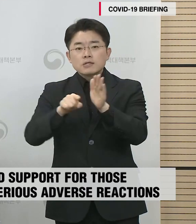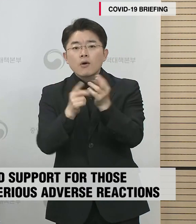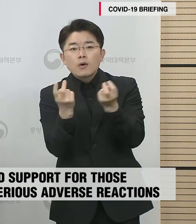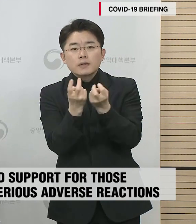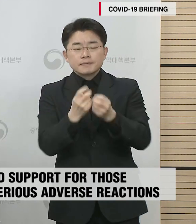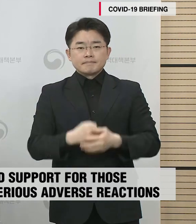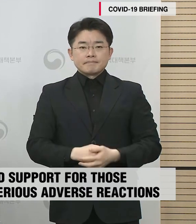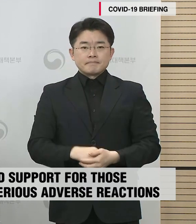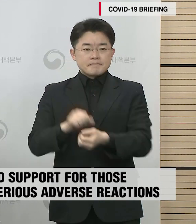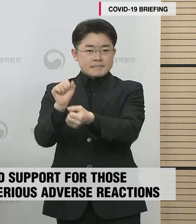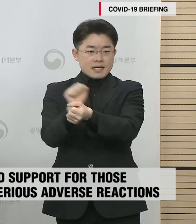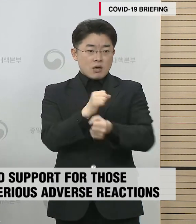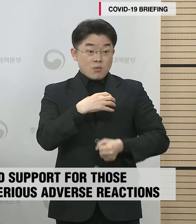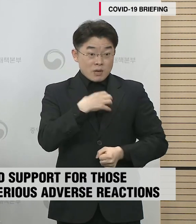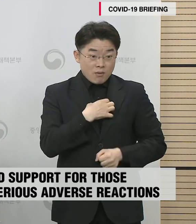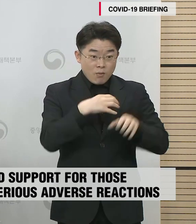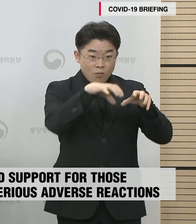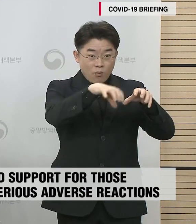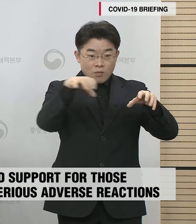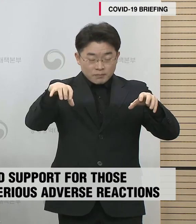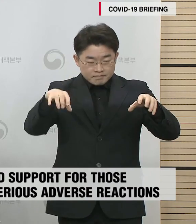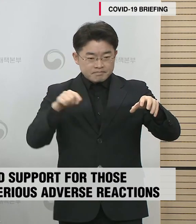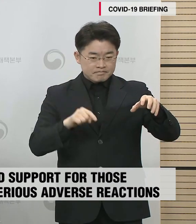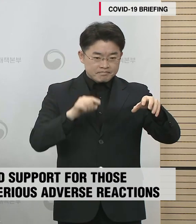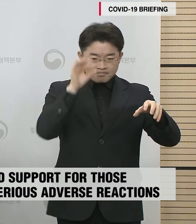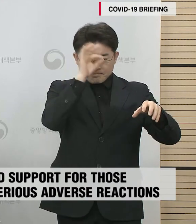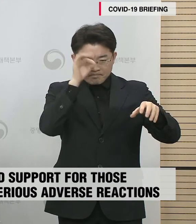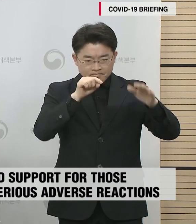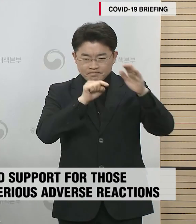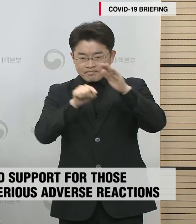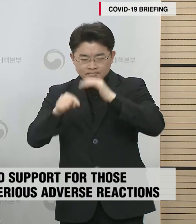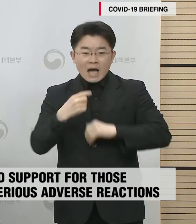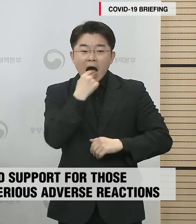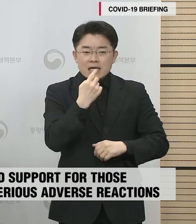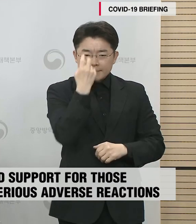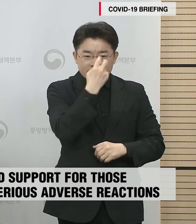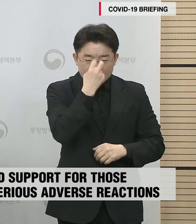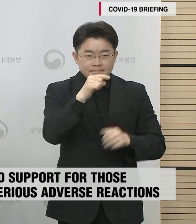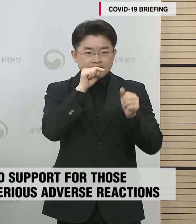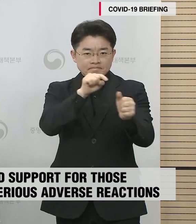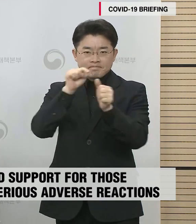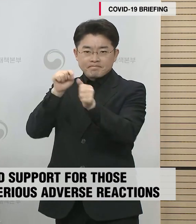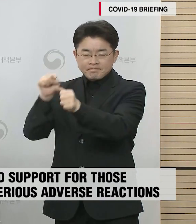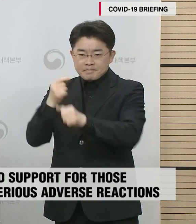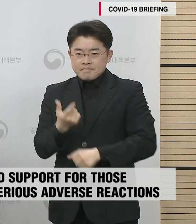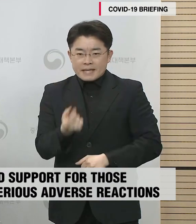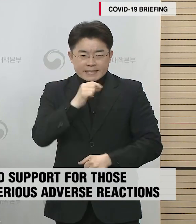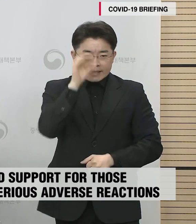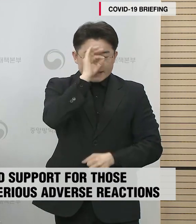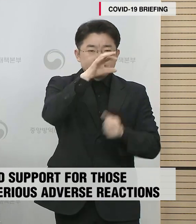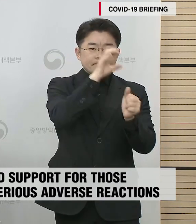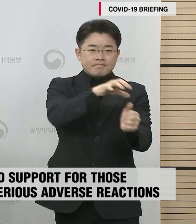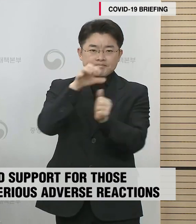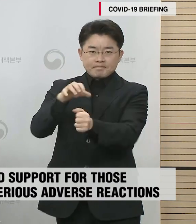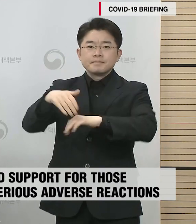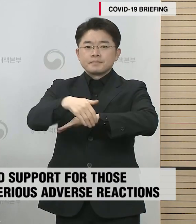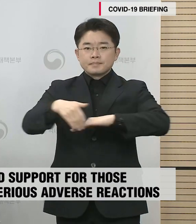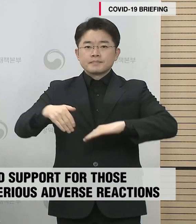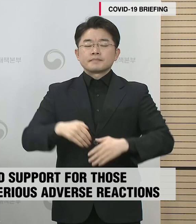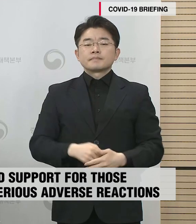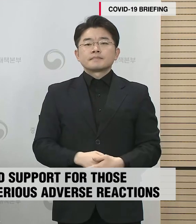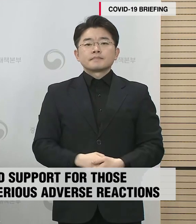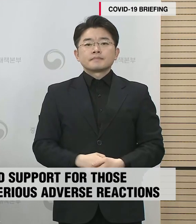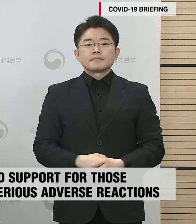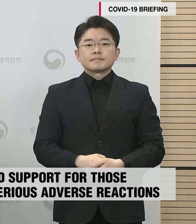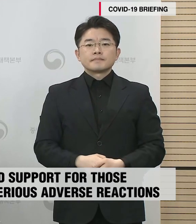to contain the virus spread to a large extent at these high-risk facilities. And we believe that it is very crucial